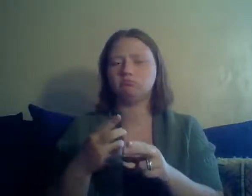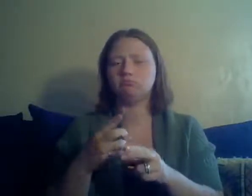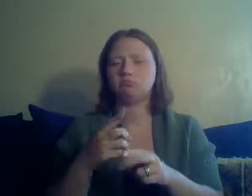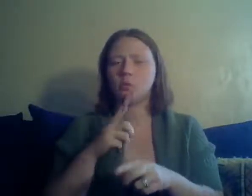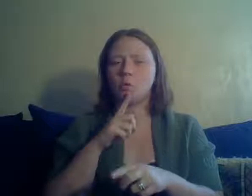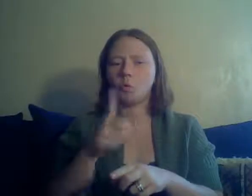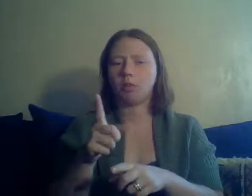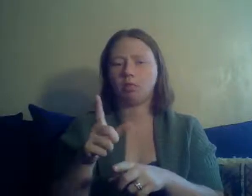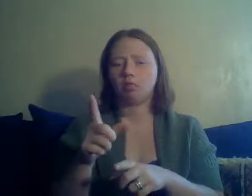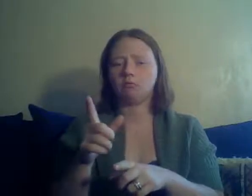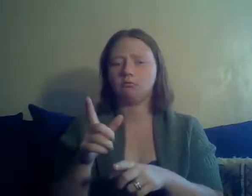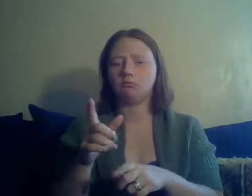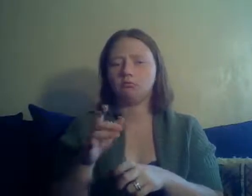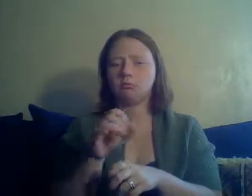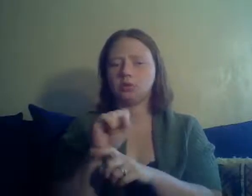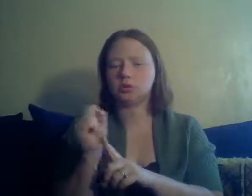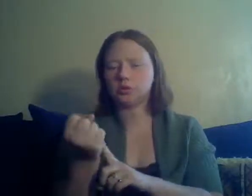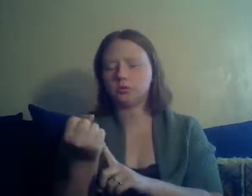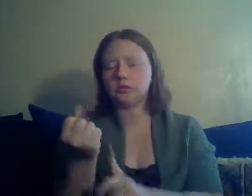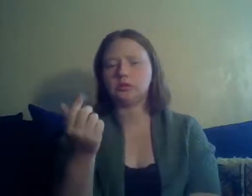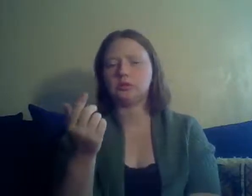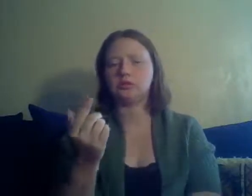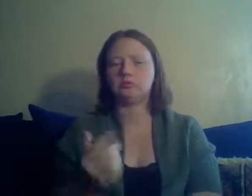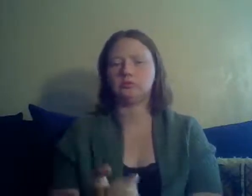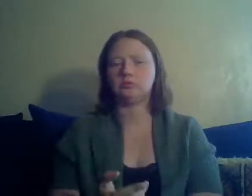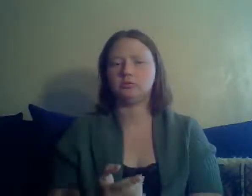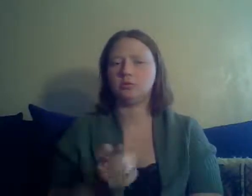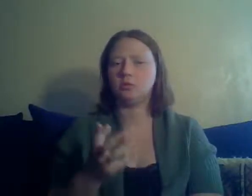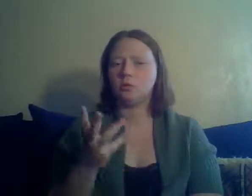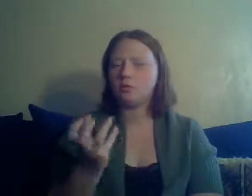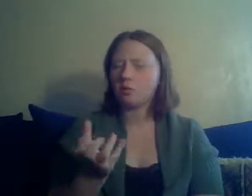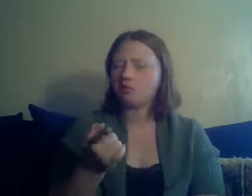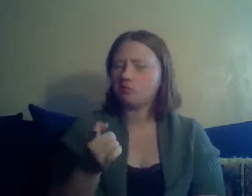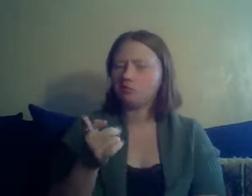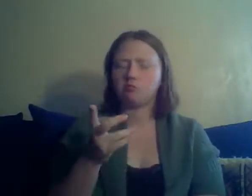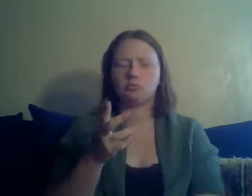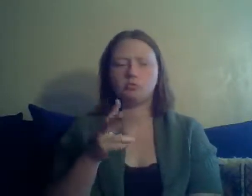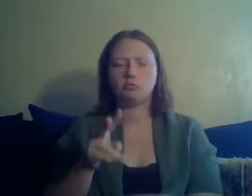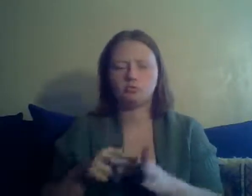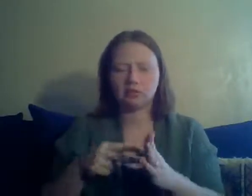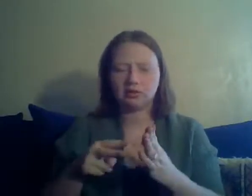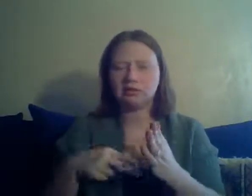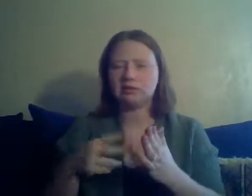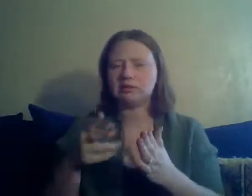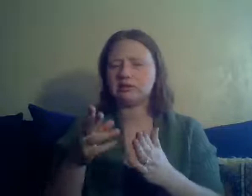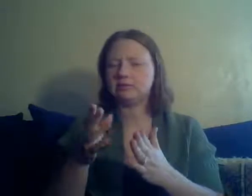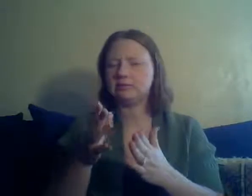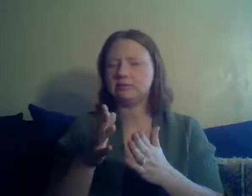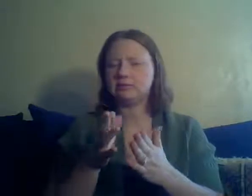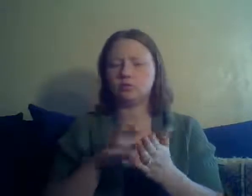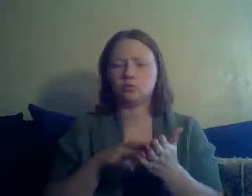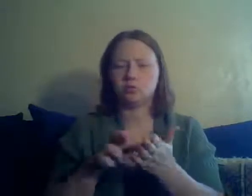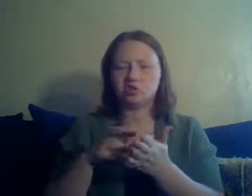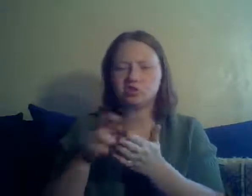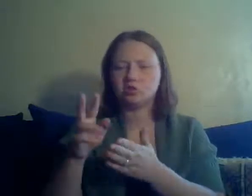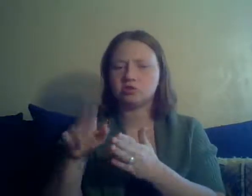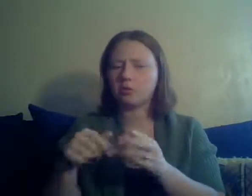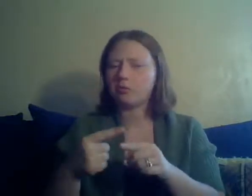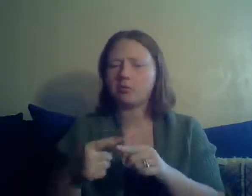want your students to read, but you end up kind of giving them a mixed bag of reading assignments that don't have any real coherence